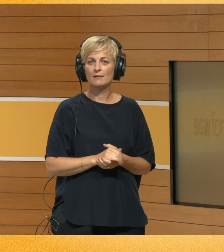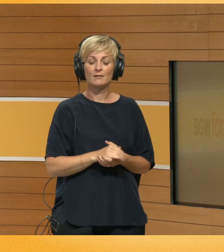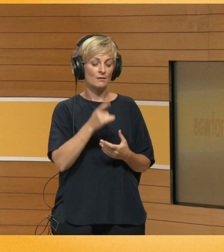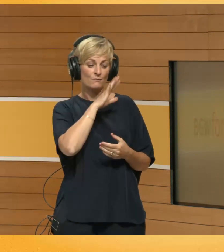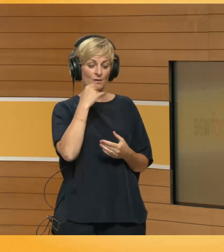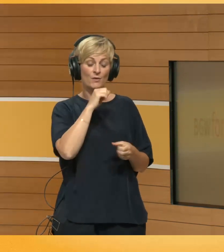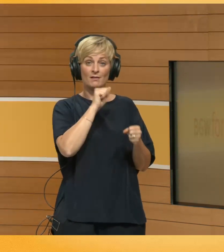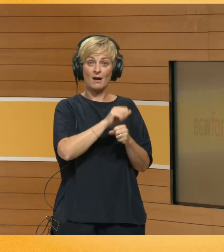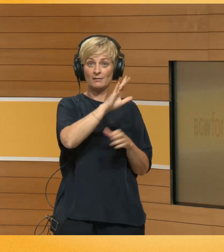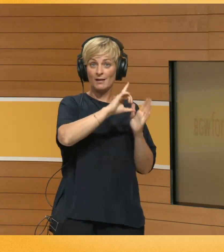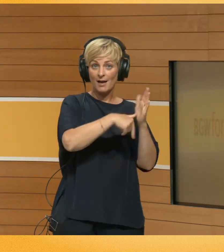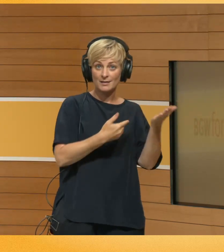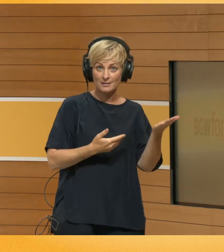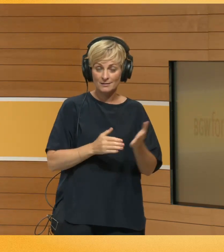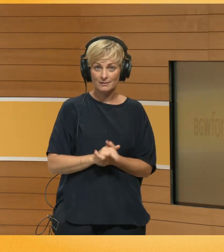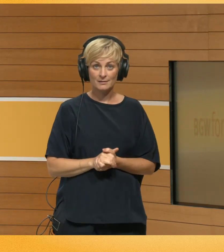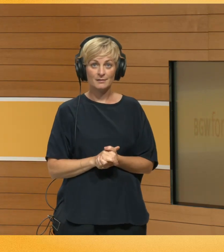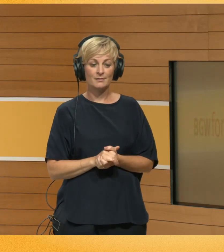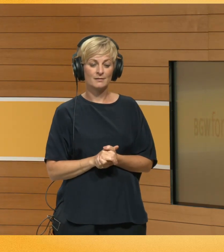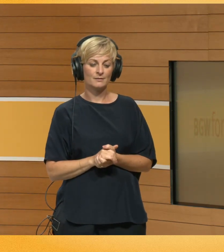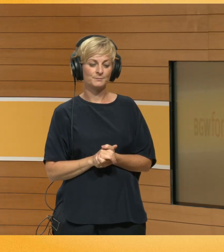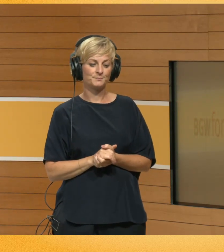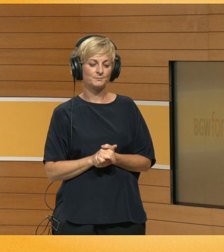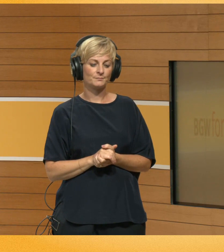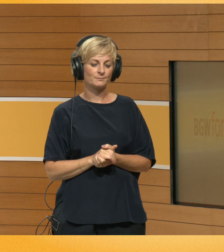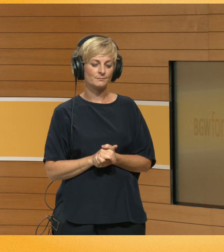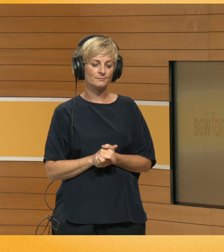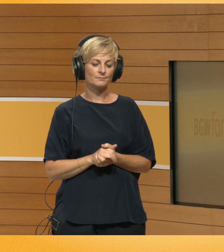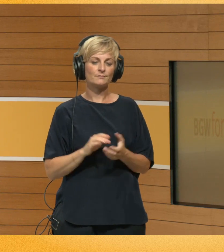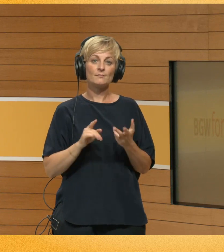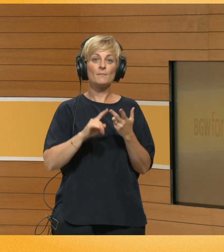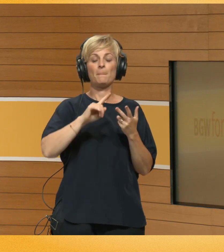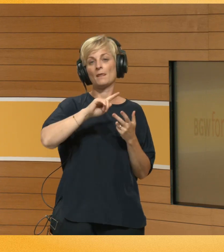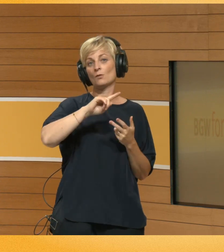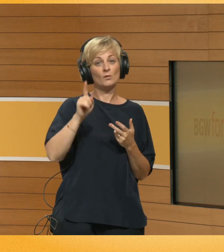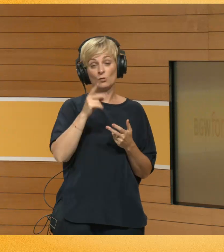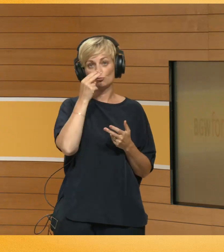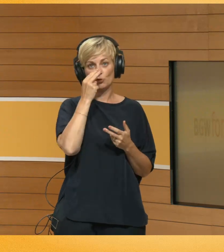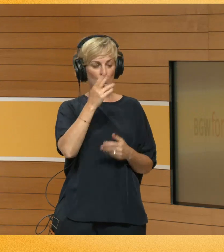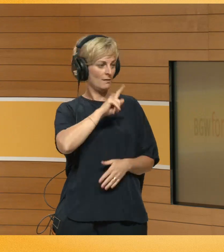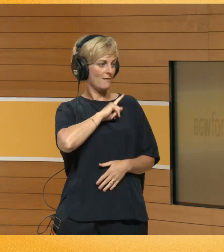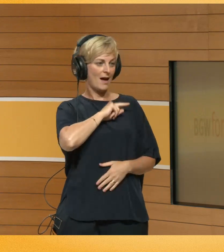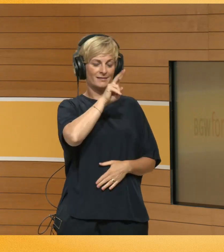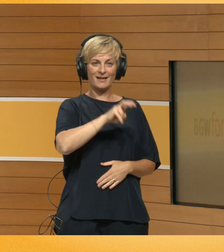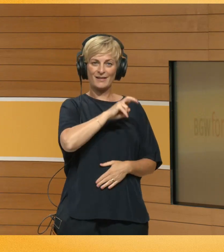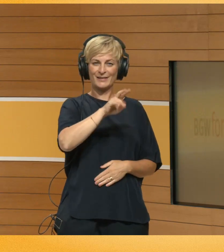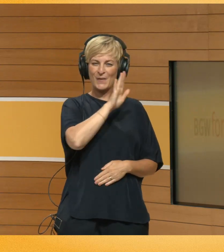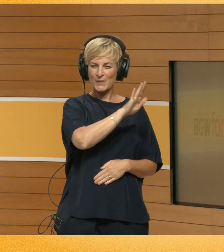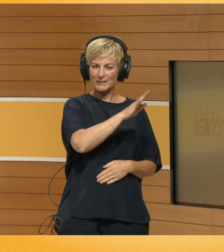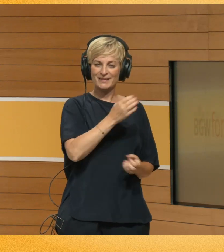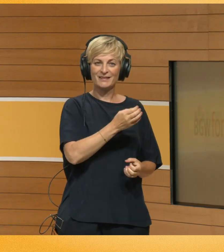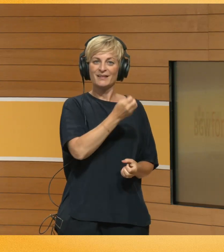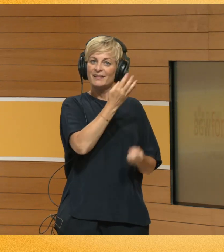were the best practices depending on what you have as a resource in your hospital. Do you have a center zipper bag? Do you